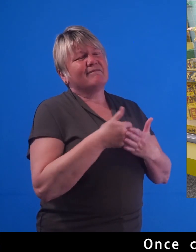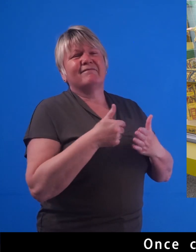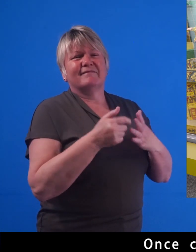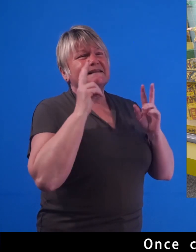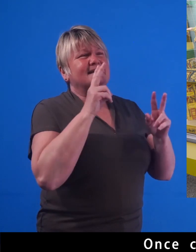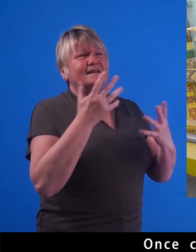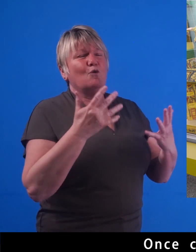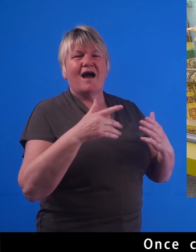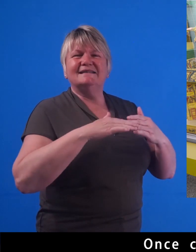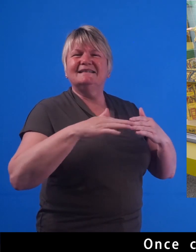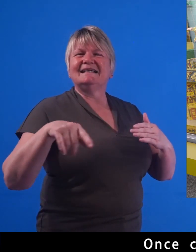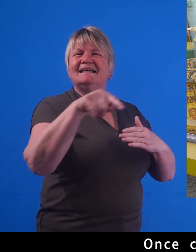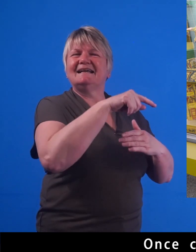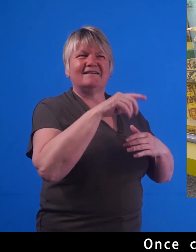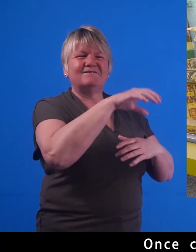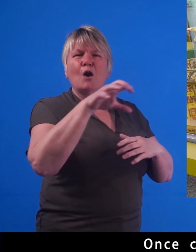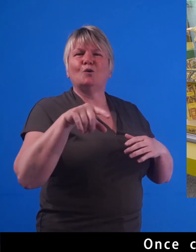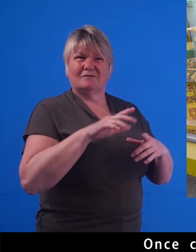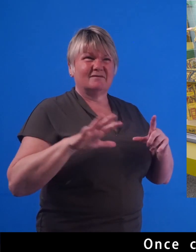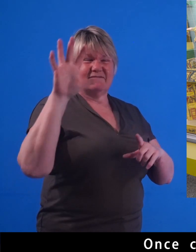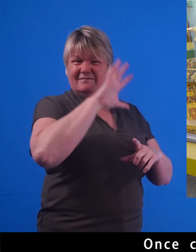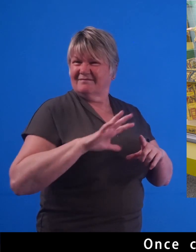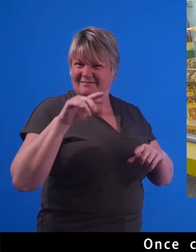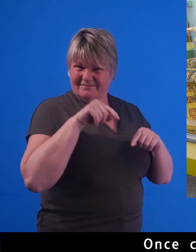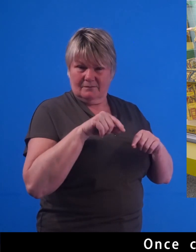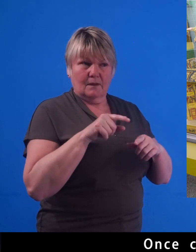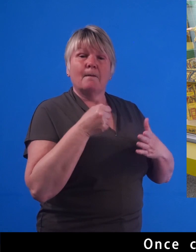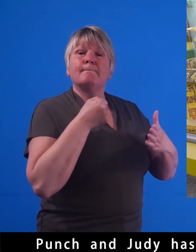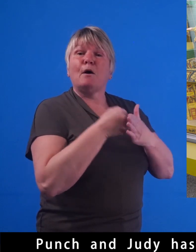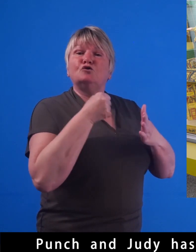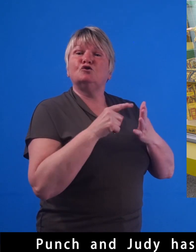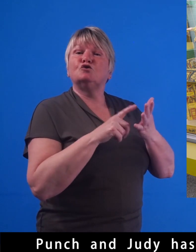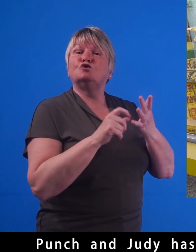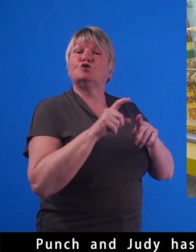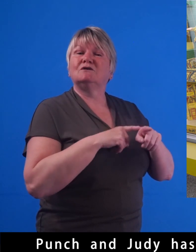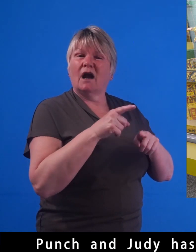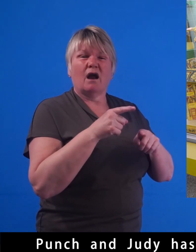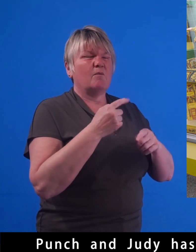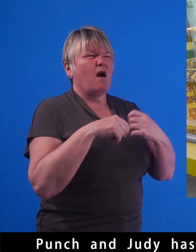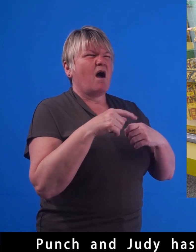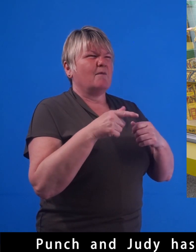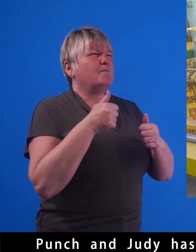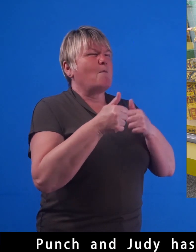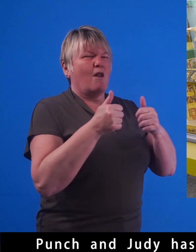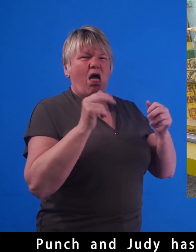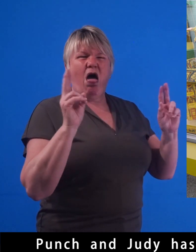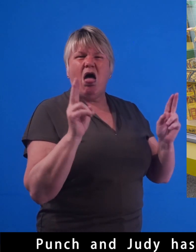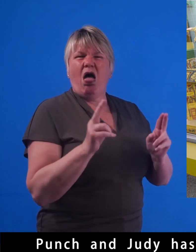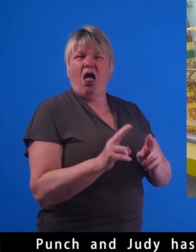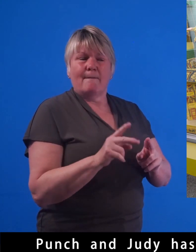Once commonly seen at seaside venues around the country, Punch and Judy has fallen out of fashion,